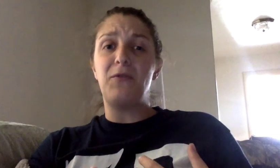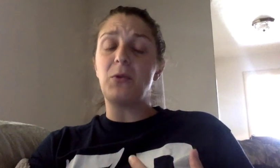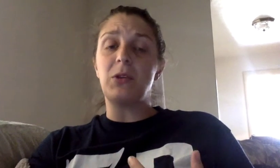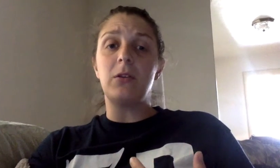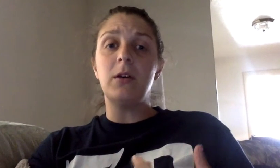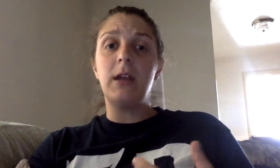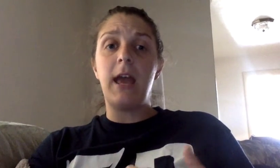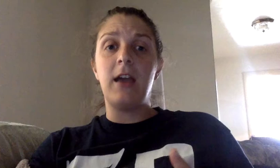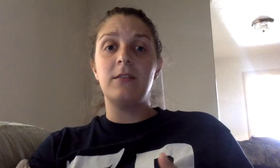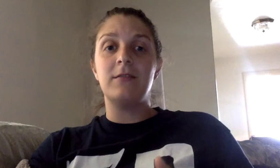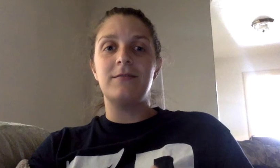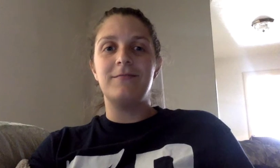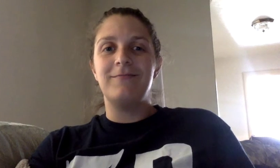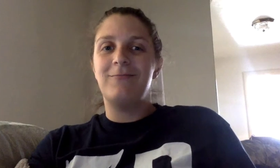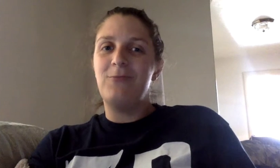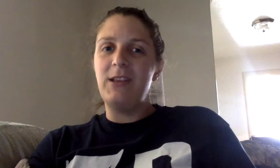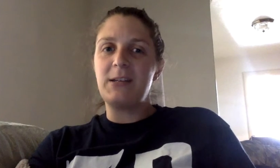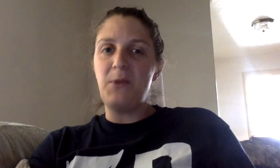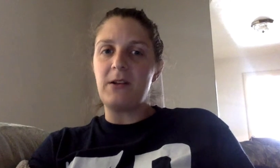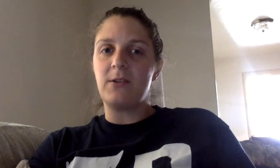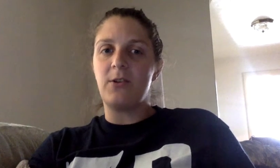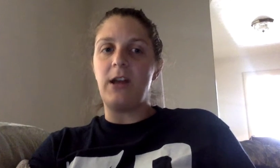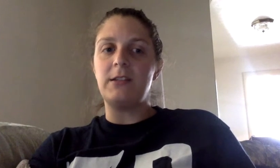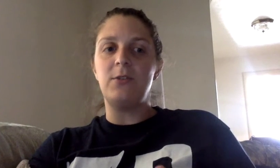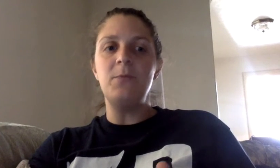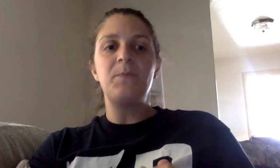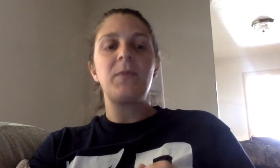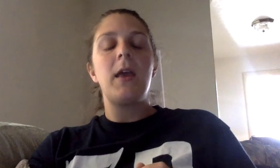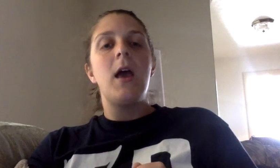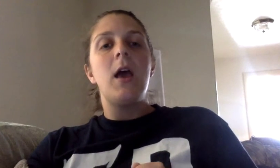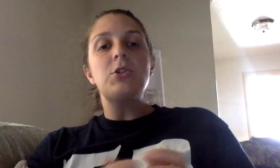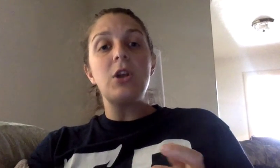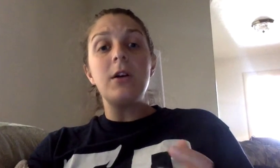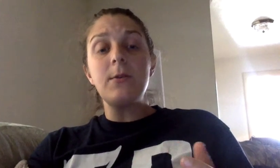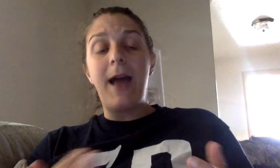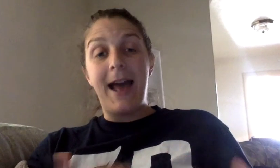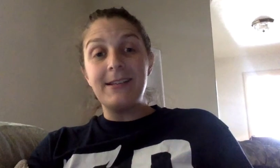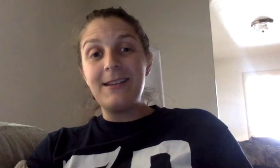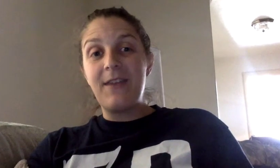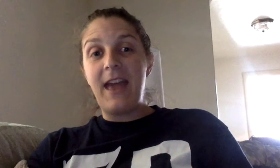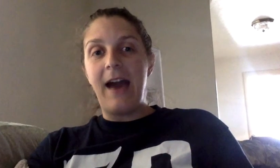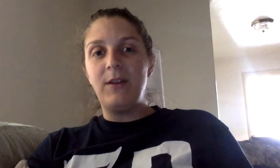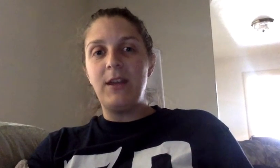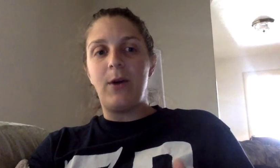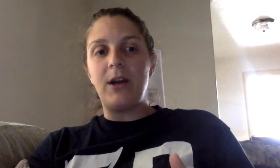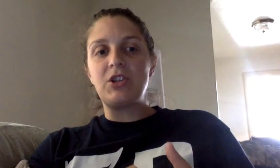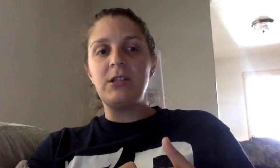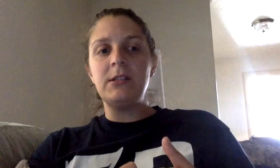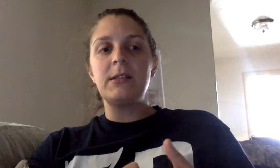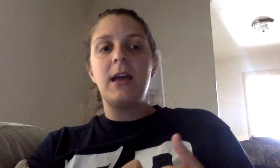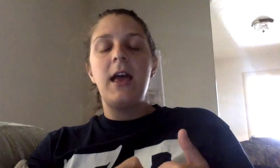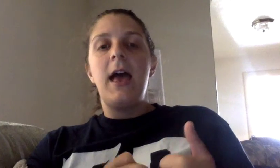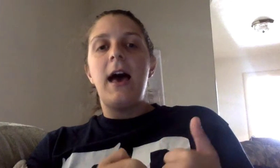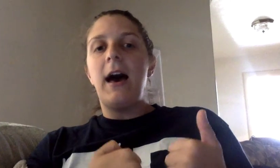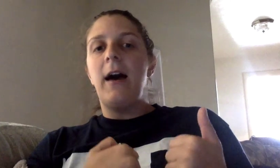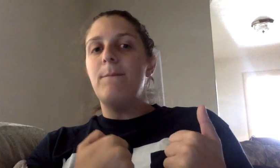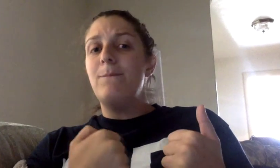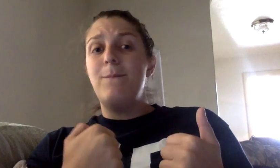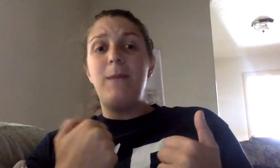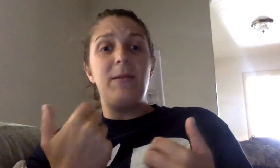really good, and we like to practice our gratitude. You should also ask if they have any questions. Maybe they've